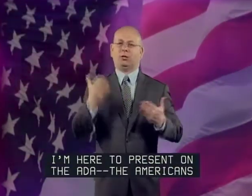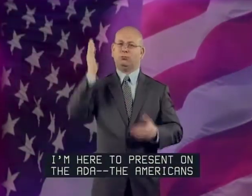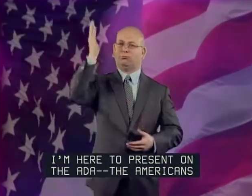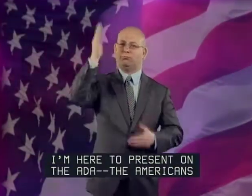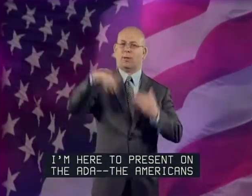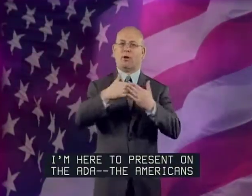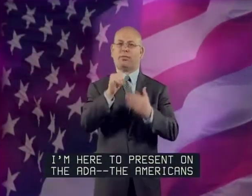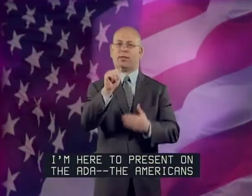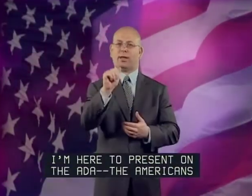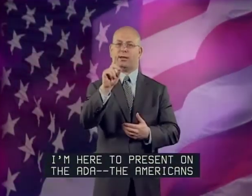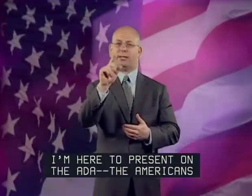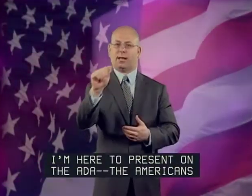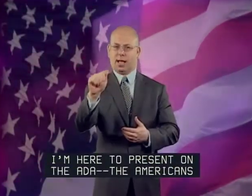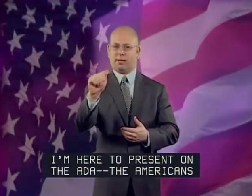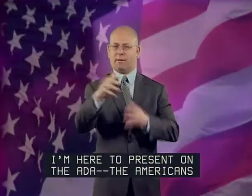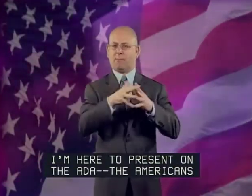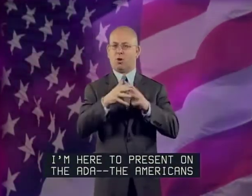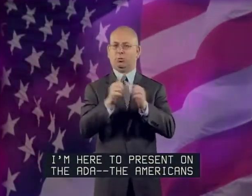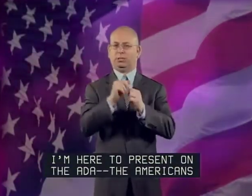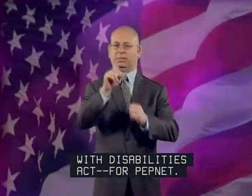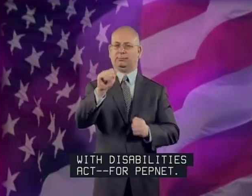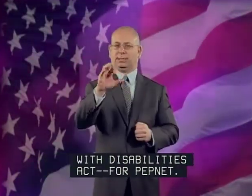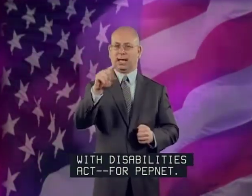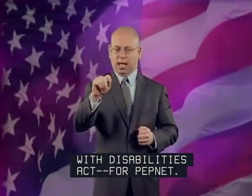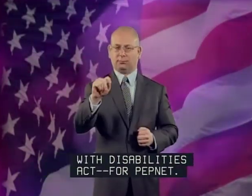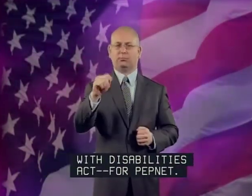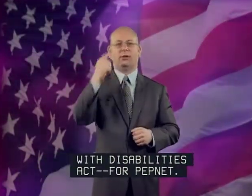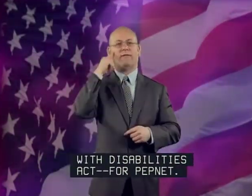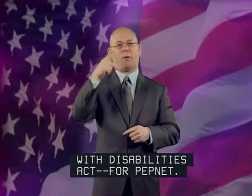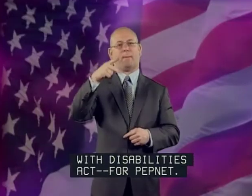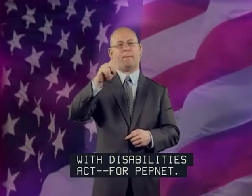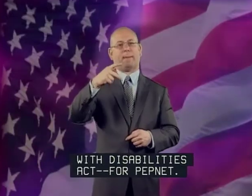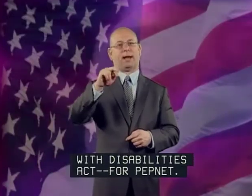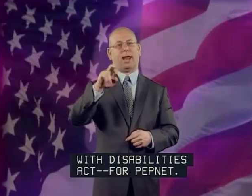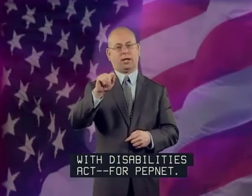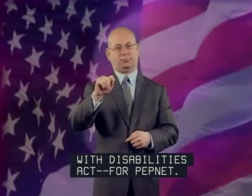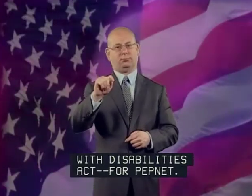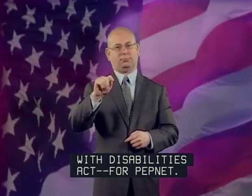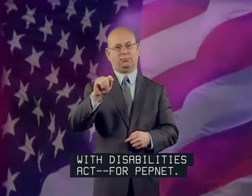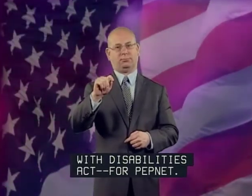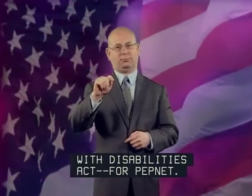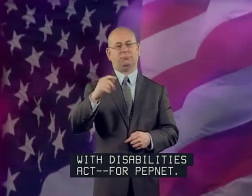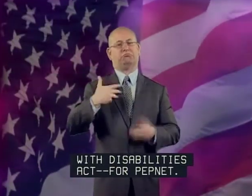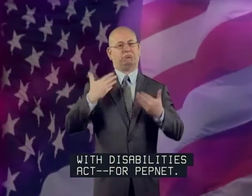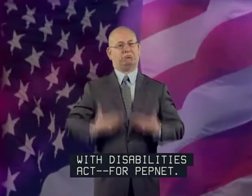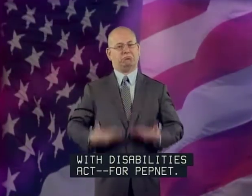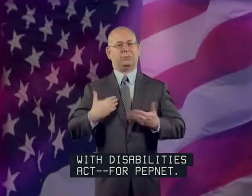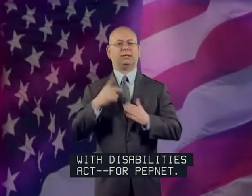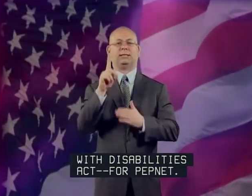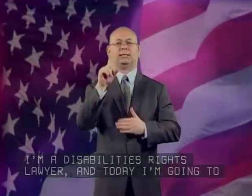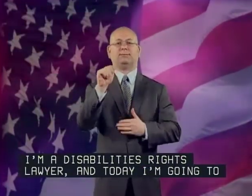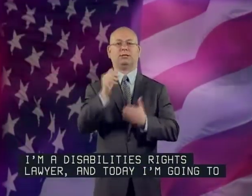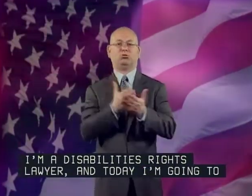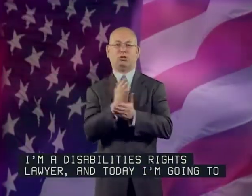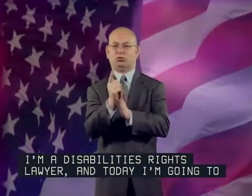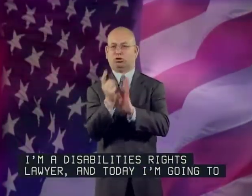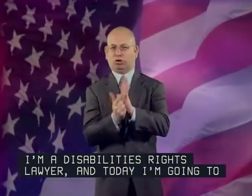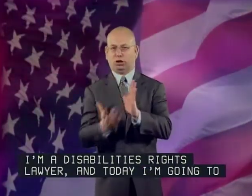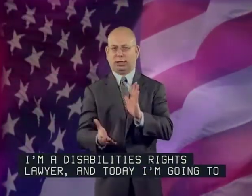I'm here to present on the ADA, the Americans with Disabilities Act, for PEPNet. I'm a disabilities